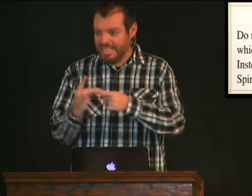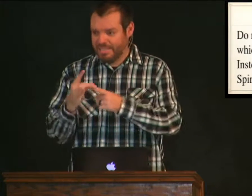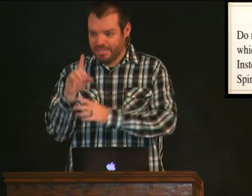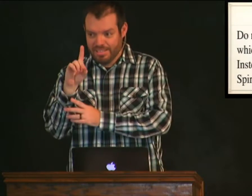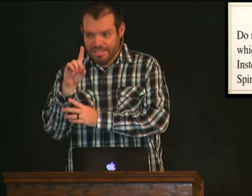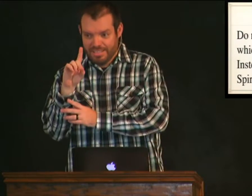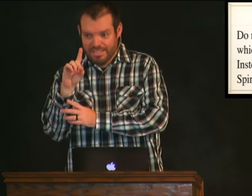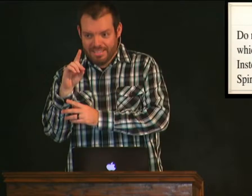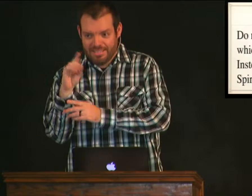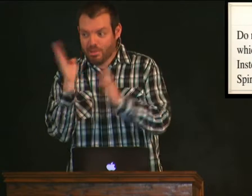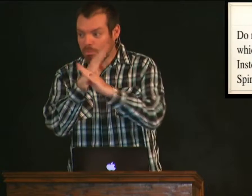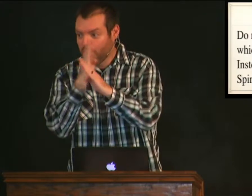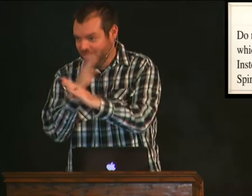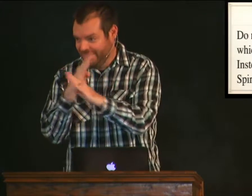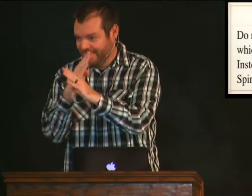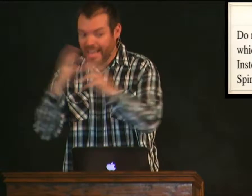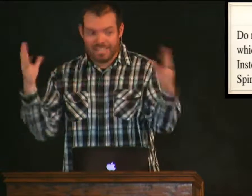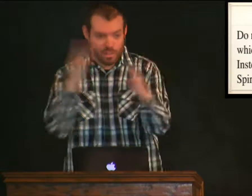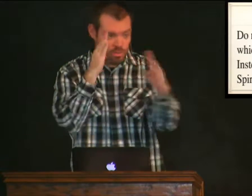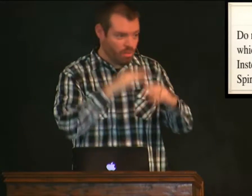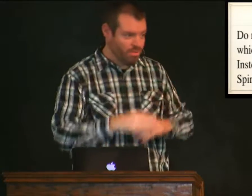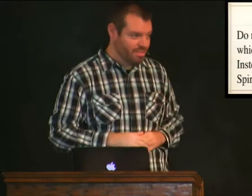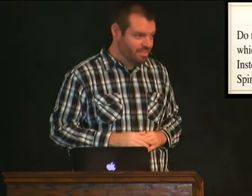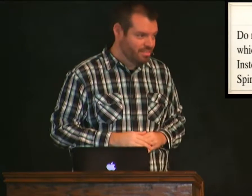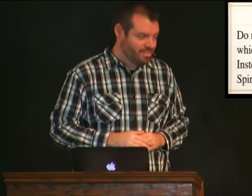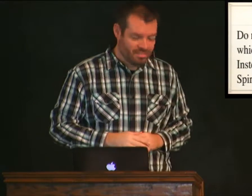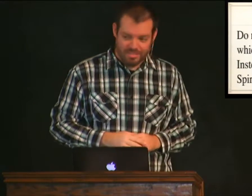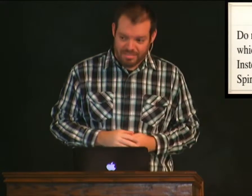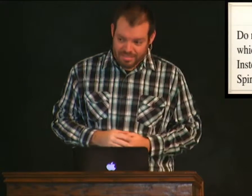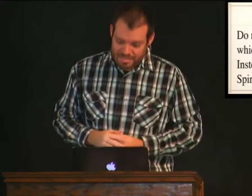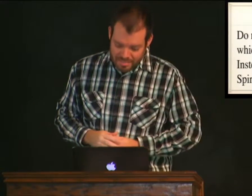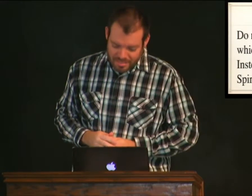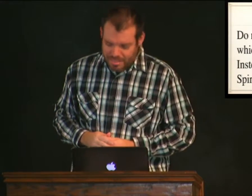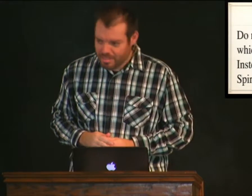which leads to trouble, lots of trouble.